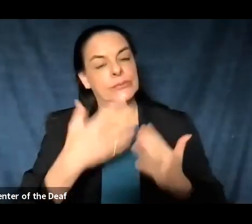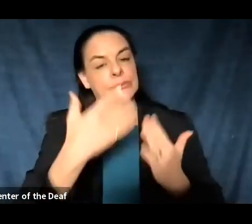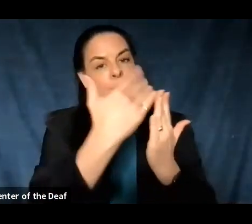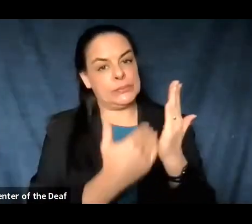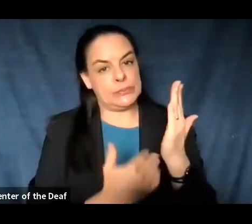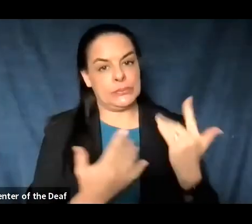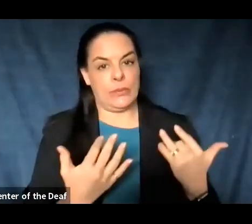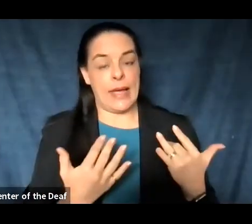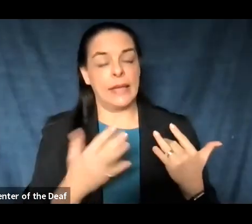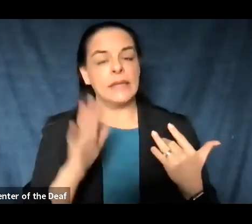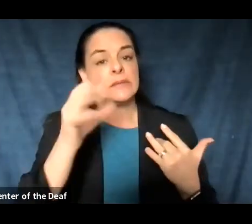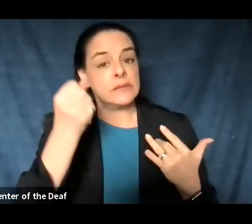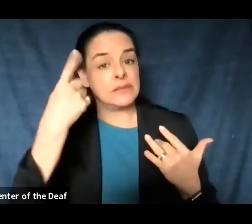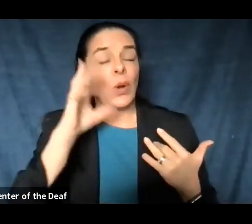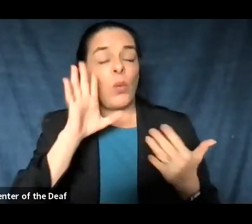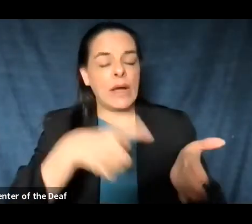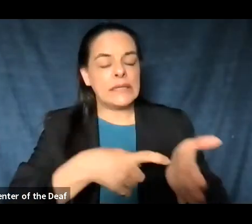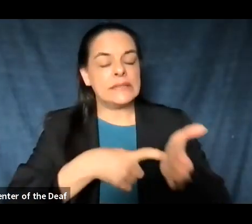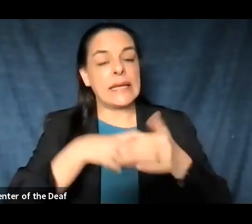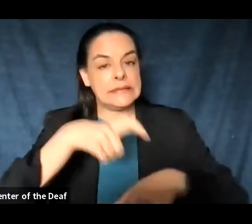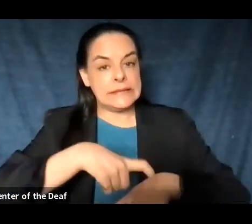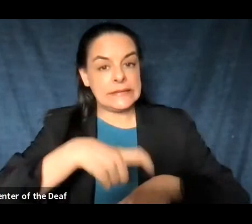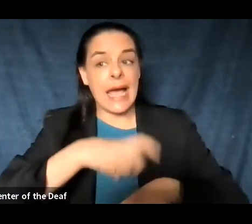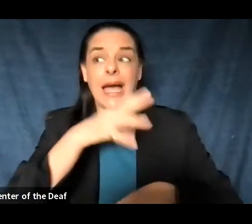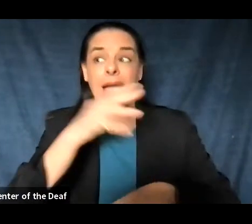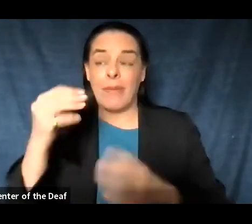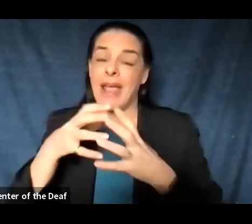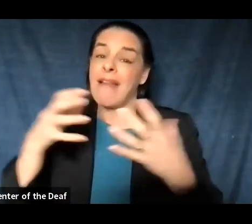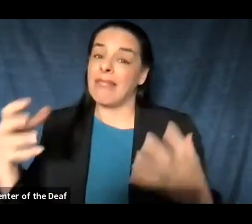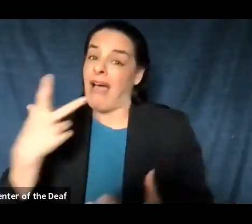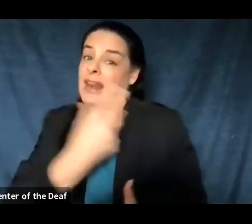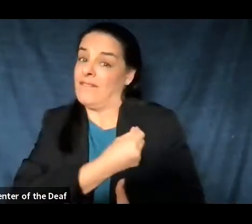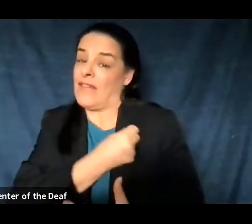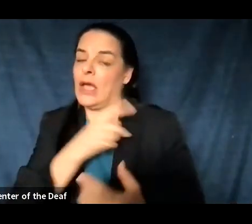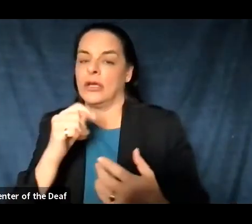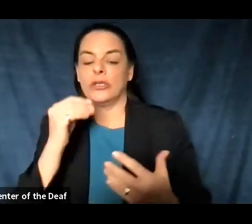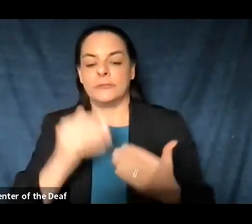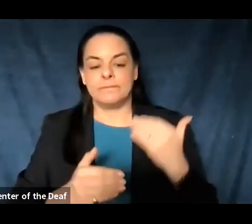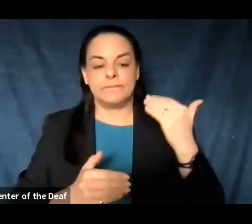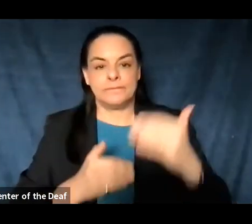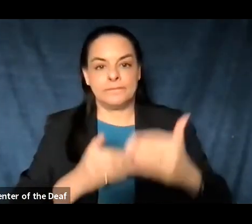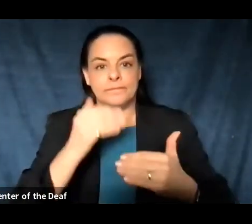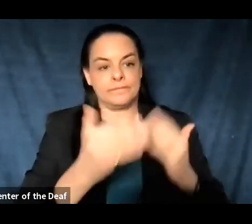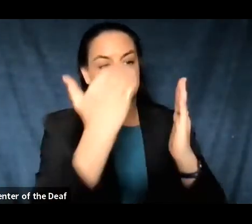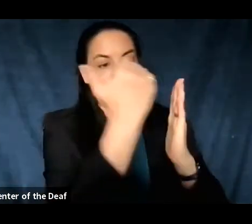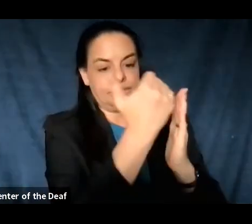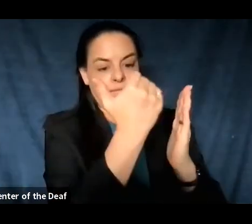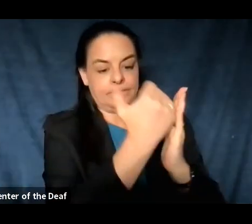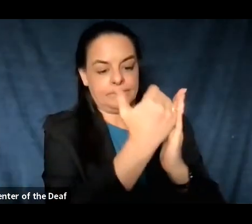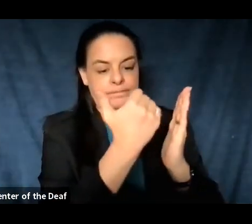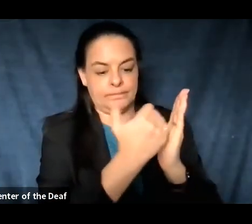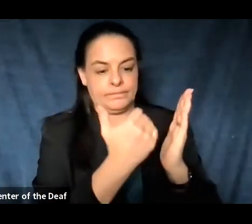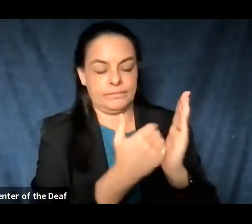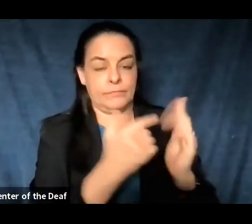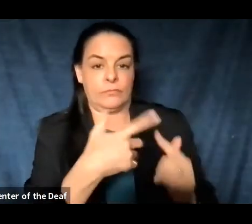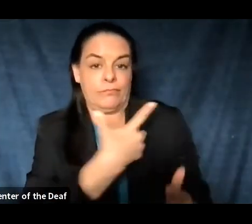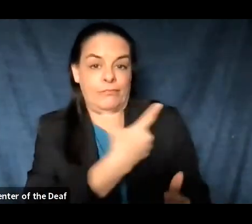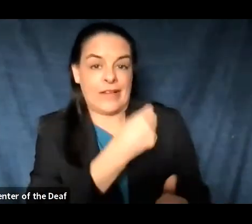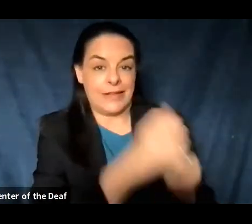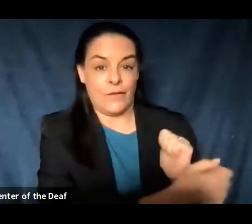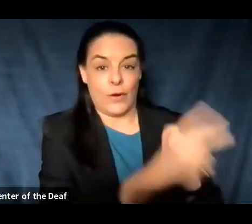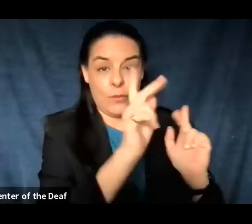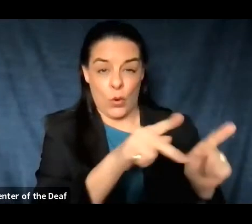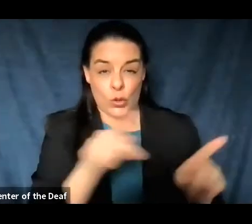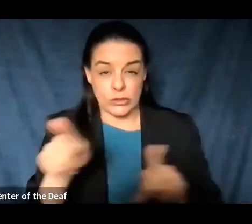will take time and significant vaccine supply to work our way down the list and get everybody vaccinated. We